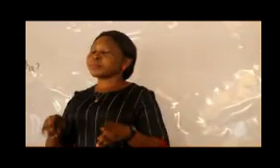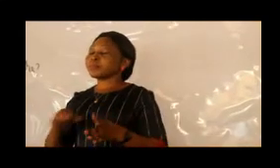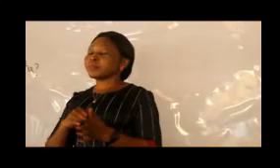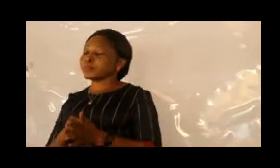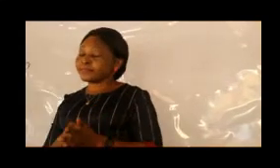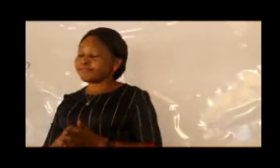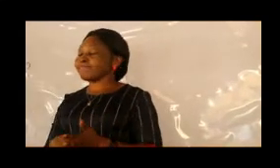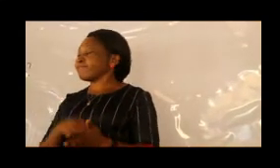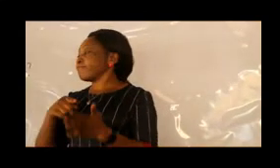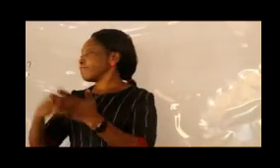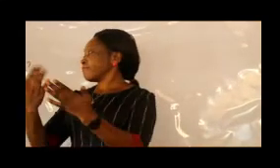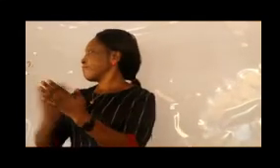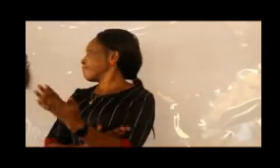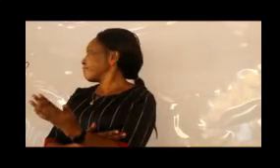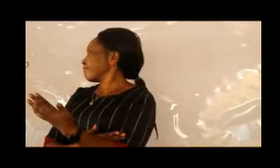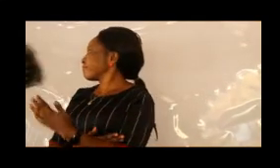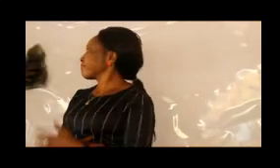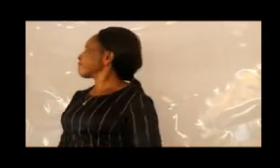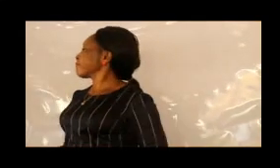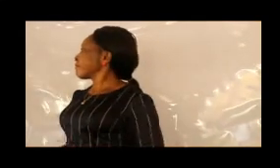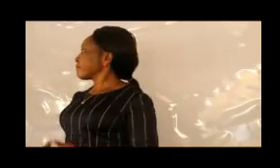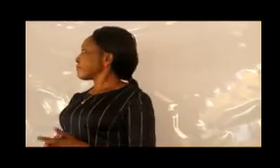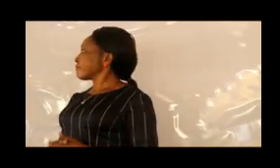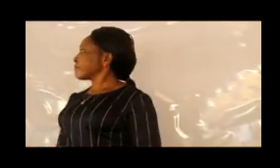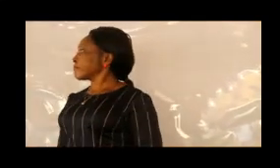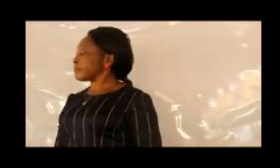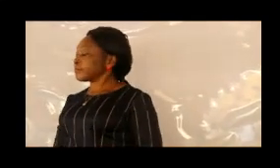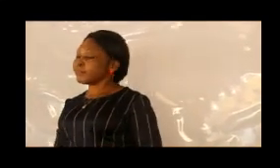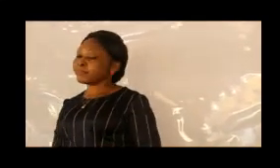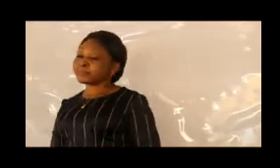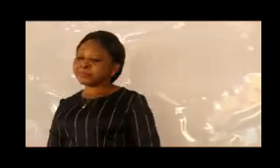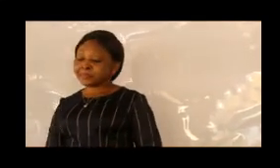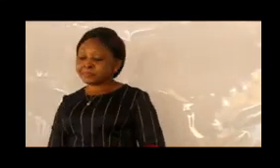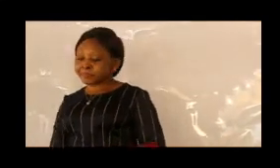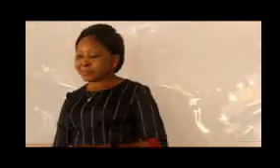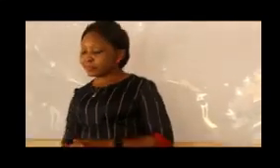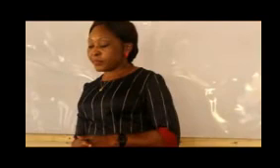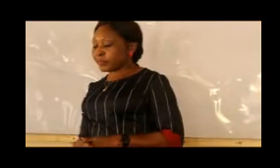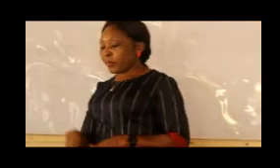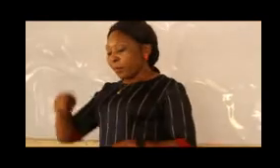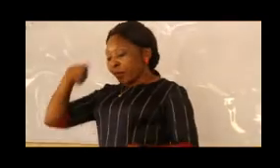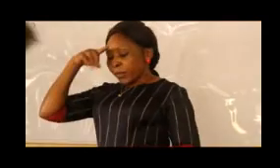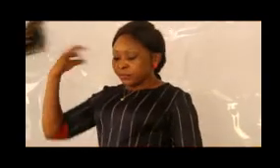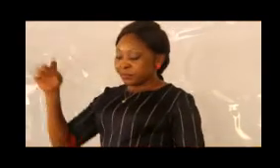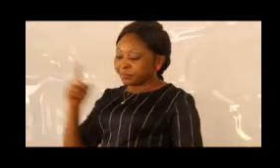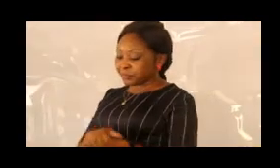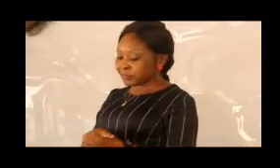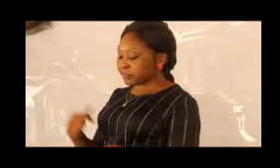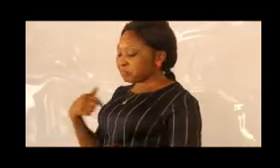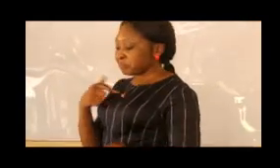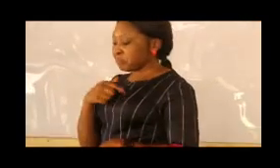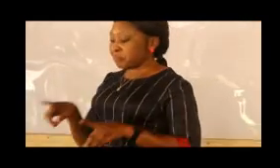have done the previous time, but we were choked by time.